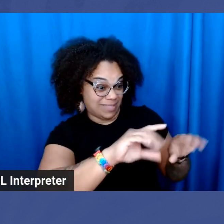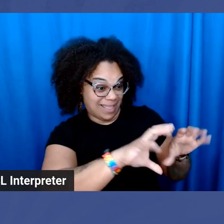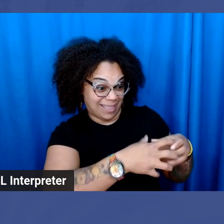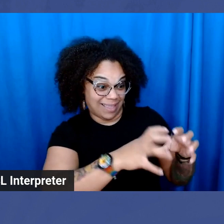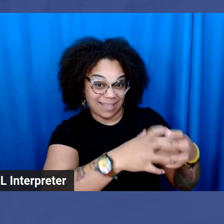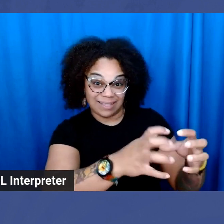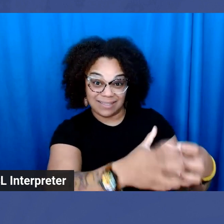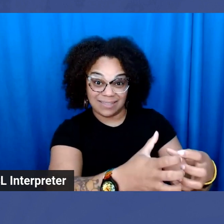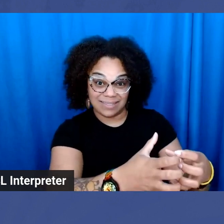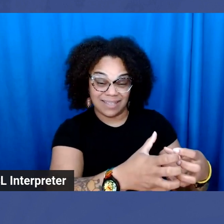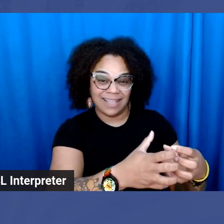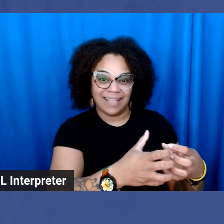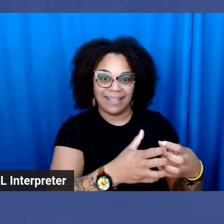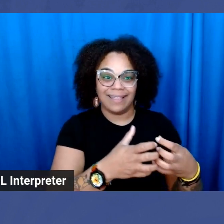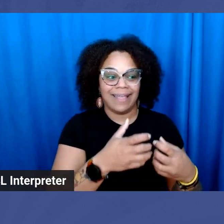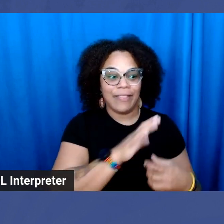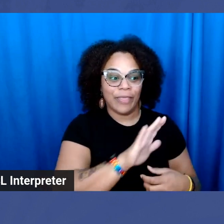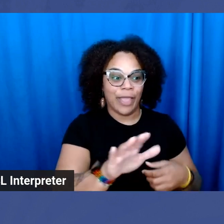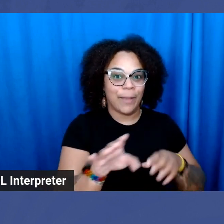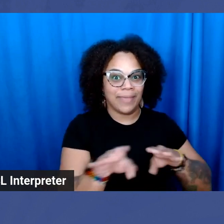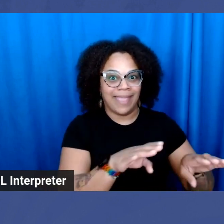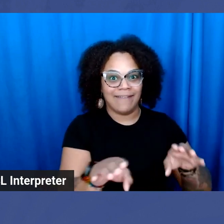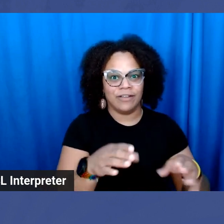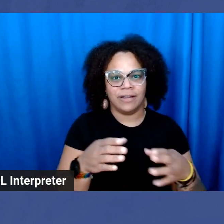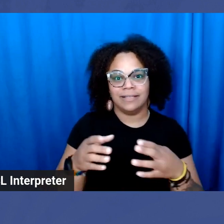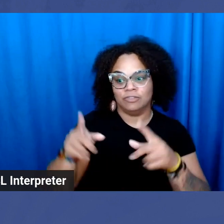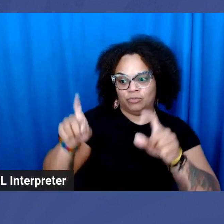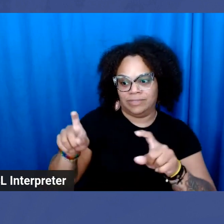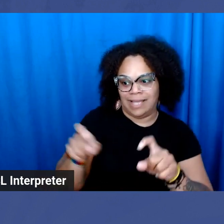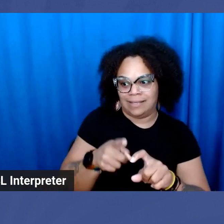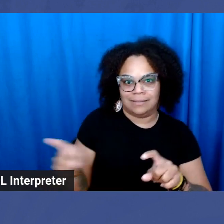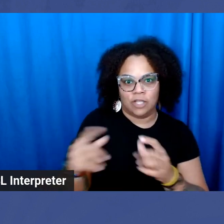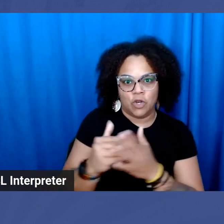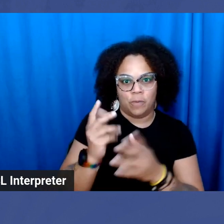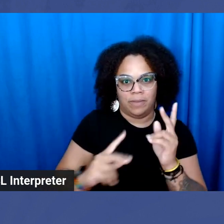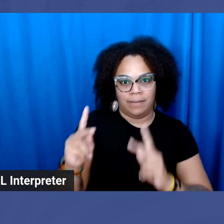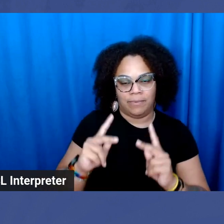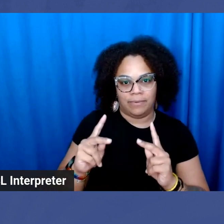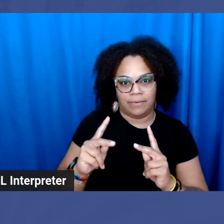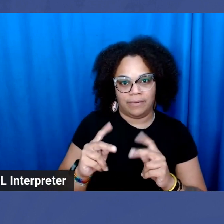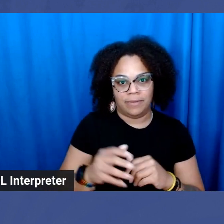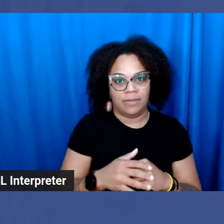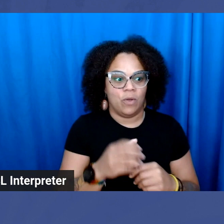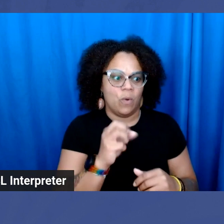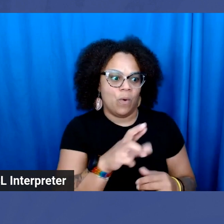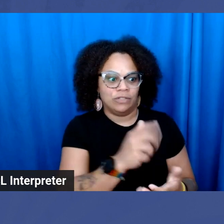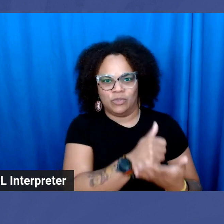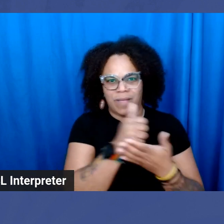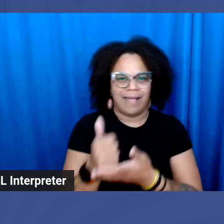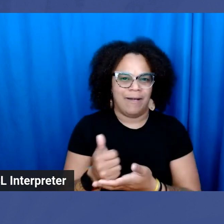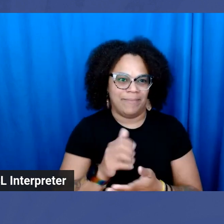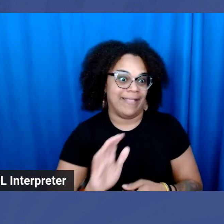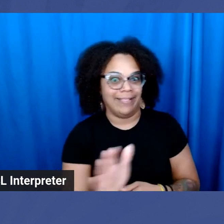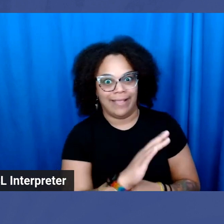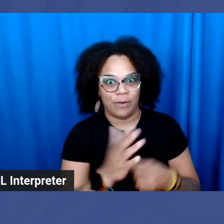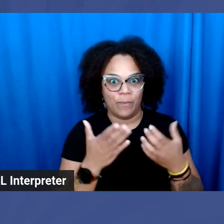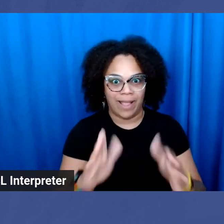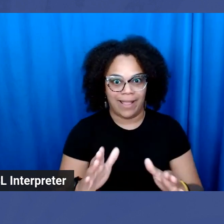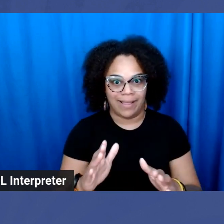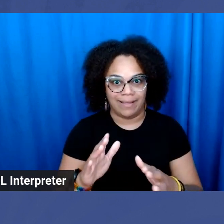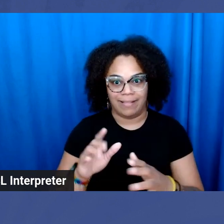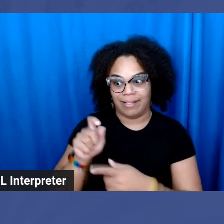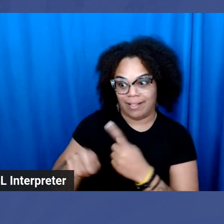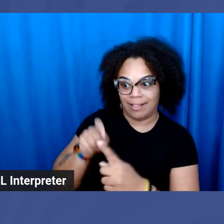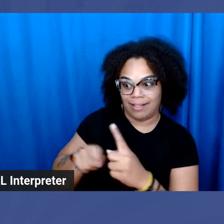everyone or assisting in this weird way that only they knew how, which was to make you stronger so that you could deal with